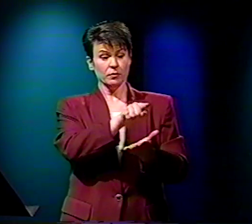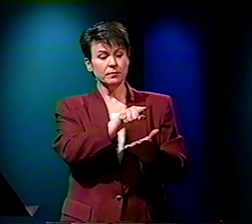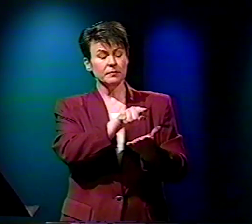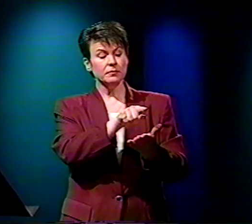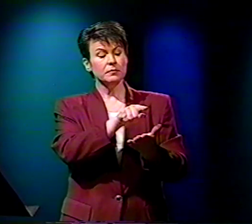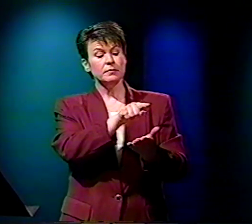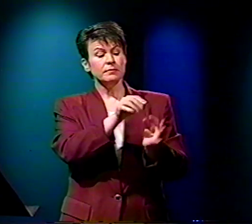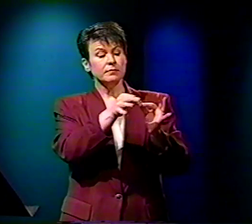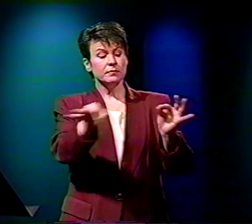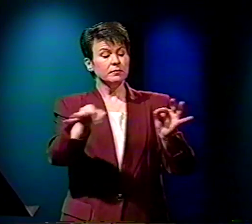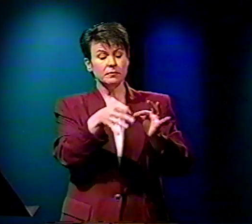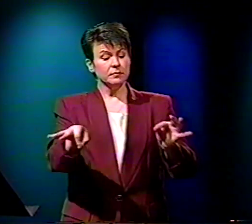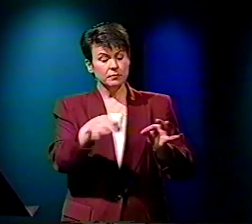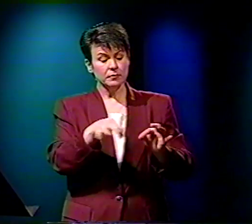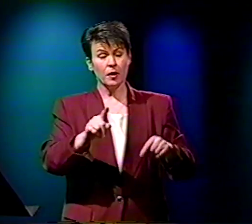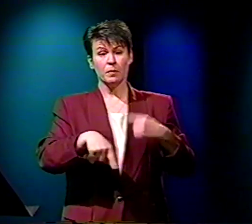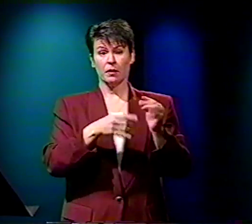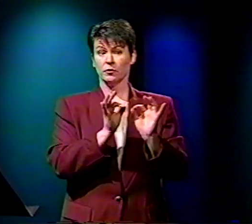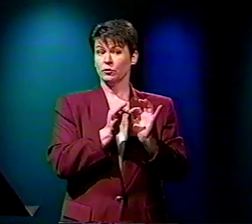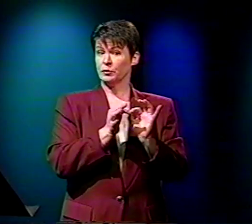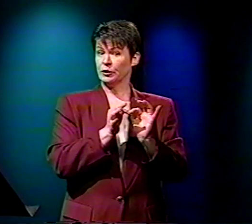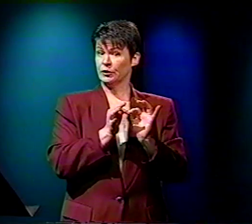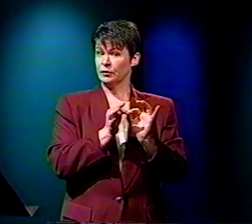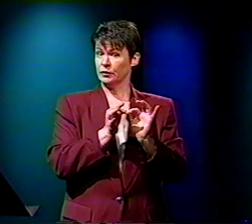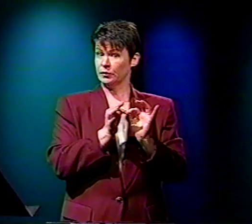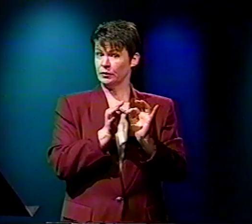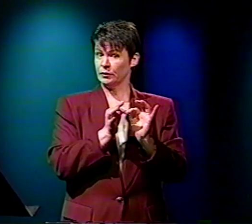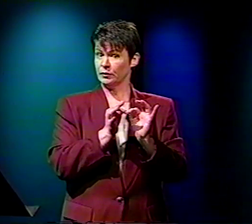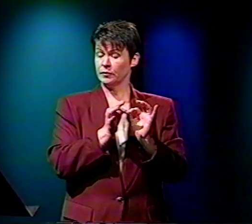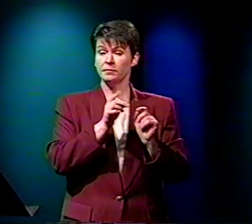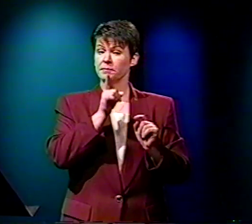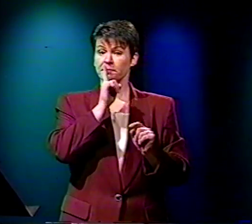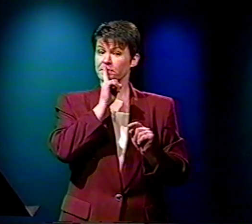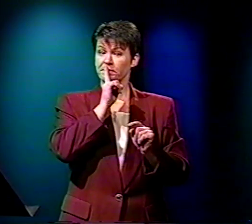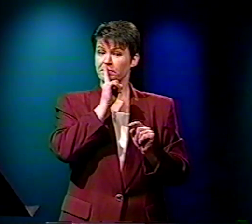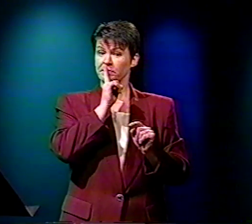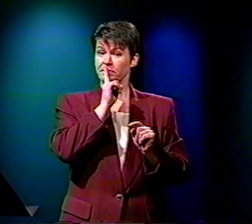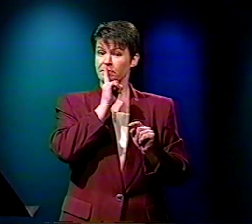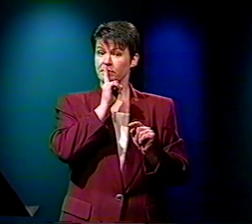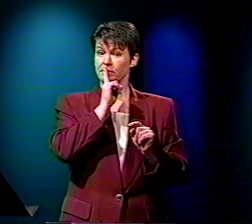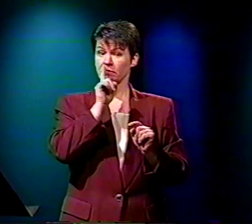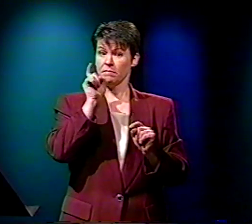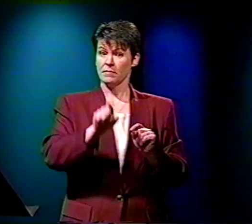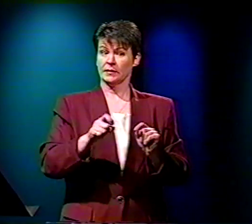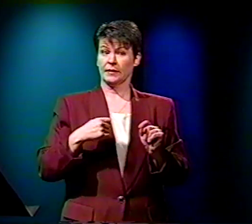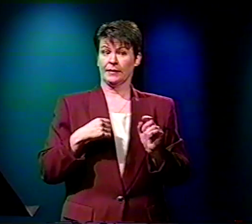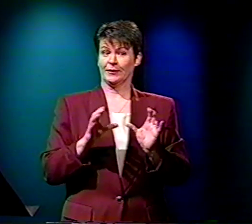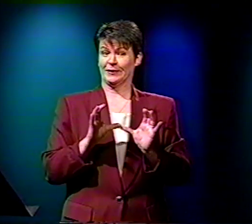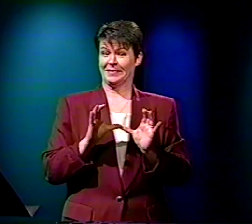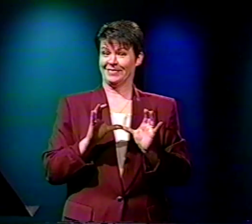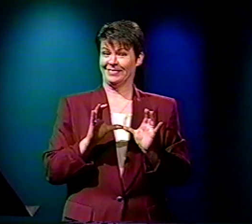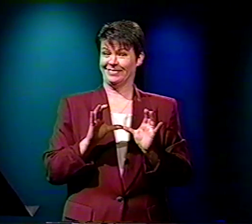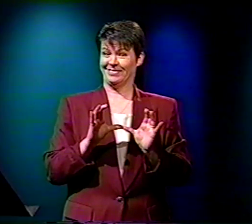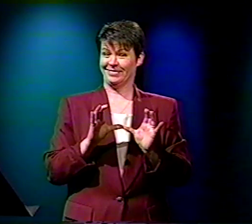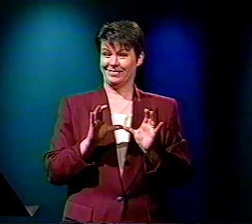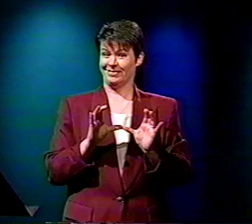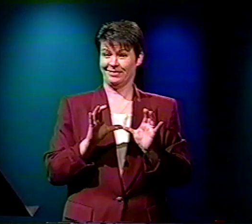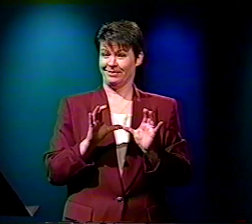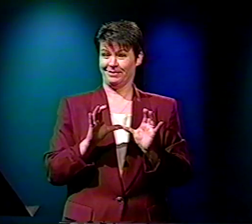The ADA states very specifically about interpreting services, but it does not say that the interpreter